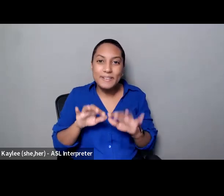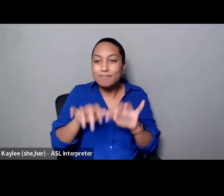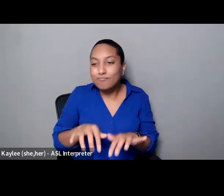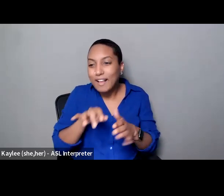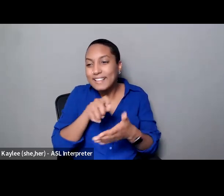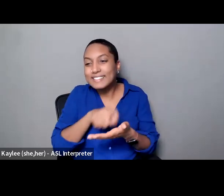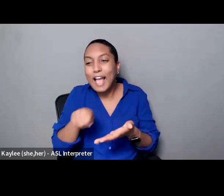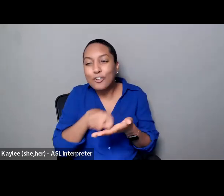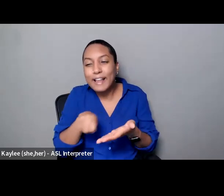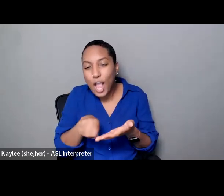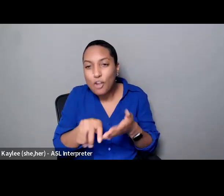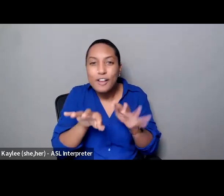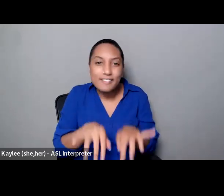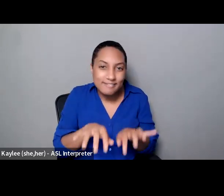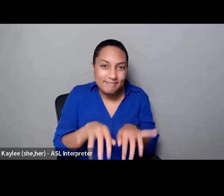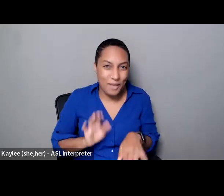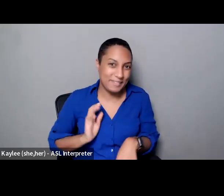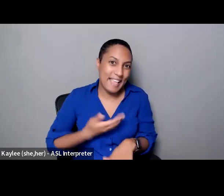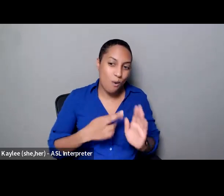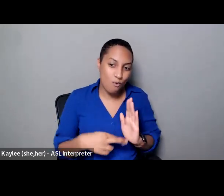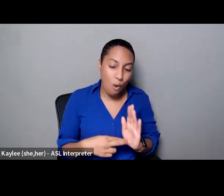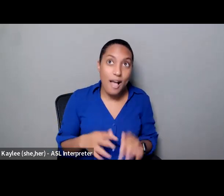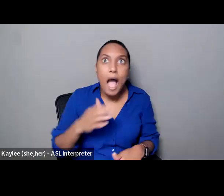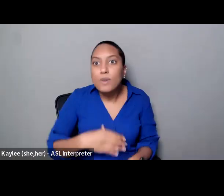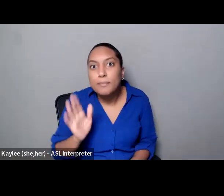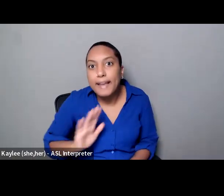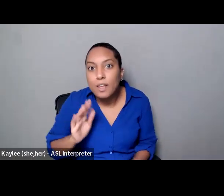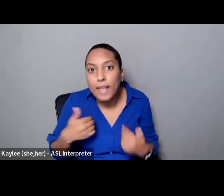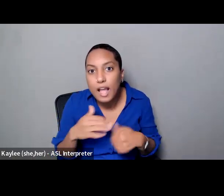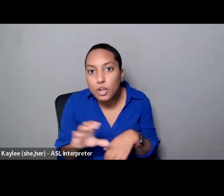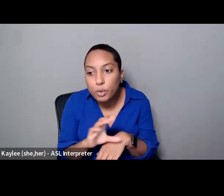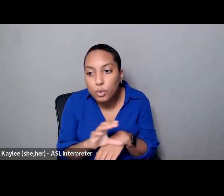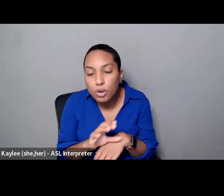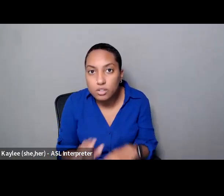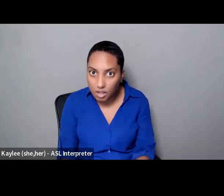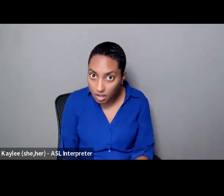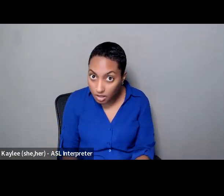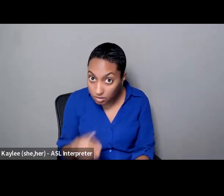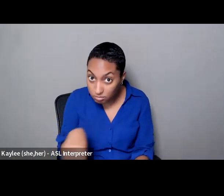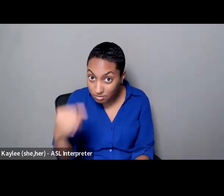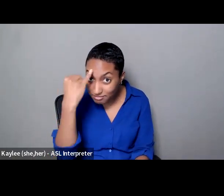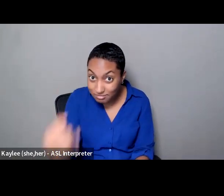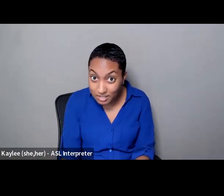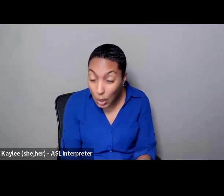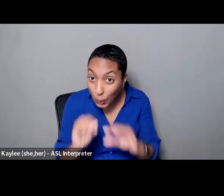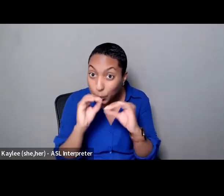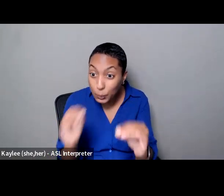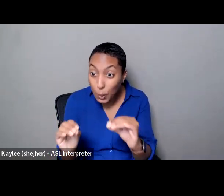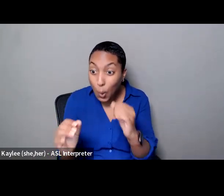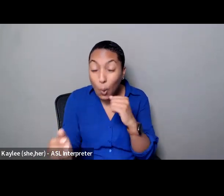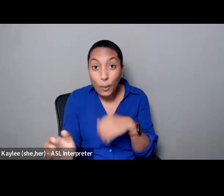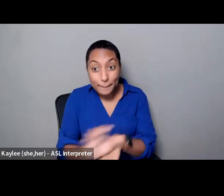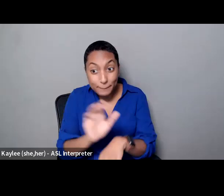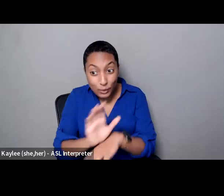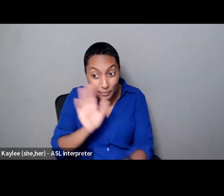we had computers at the time. I know, can you guys even imagine that we didn't have computers? There were a